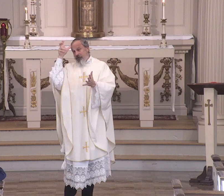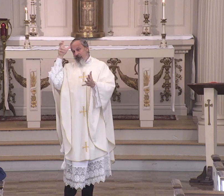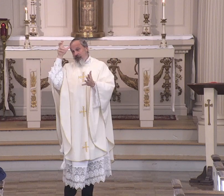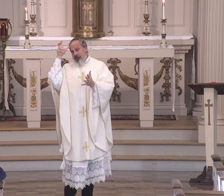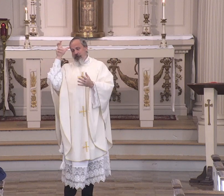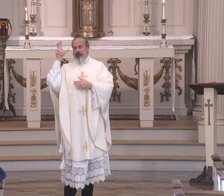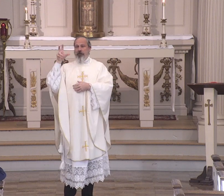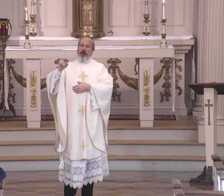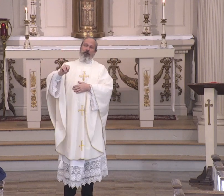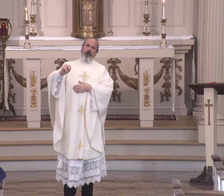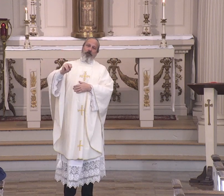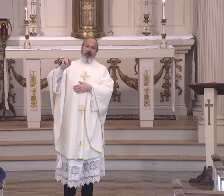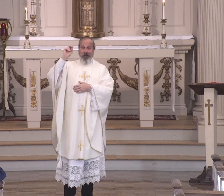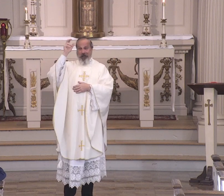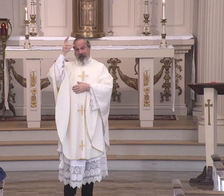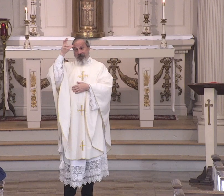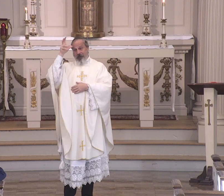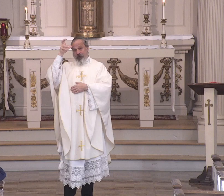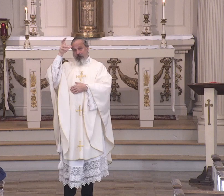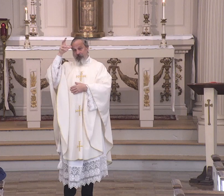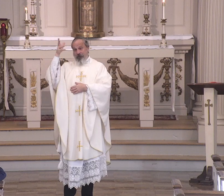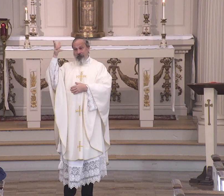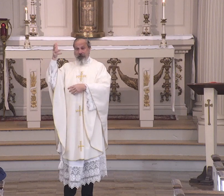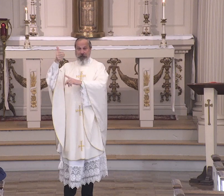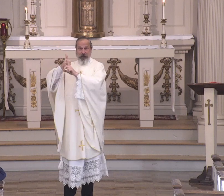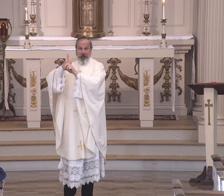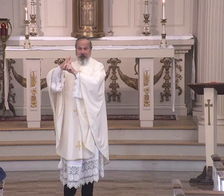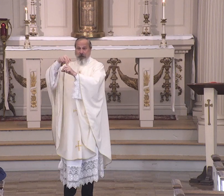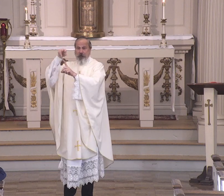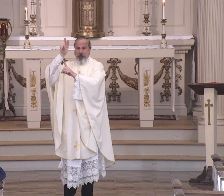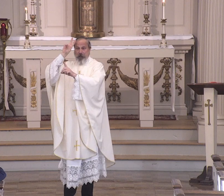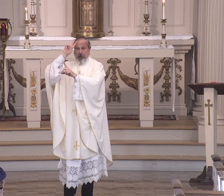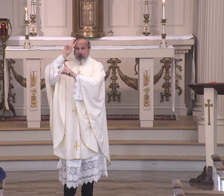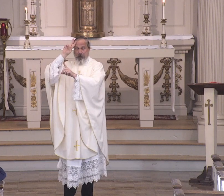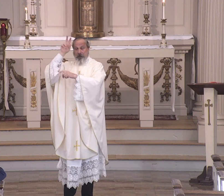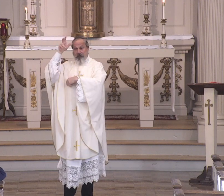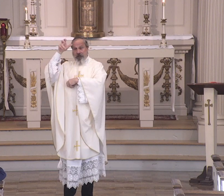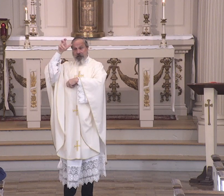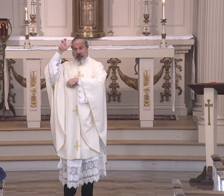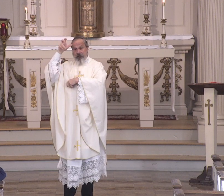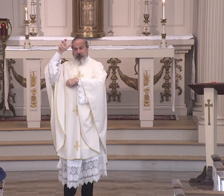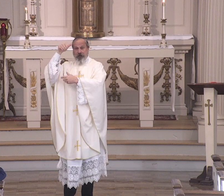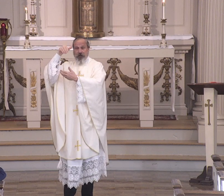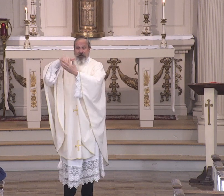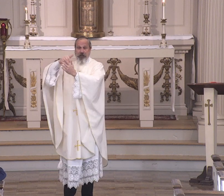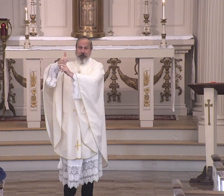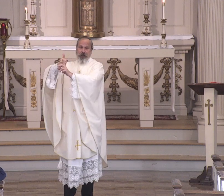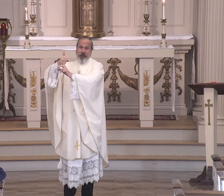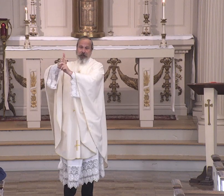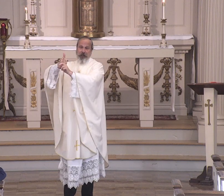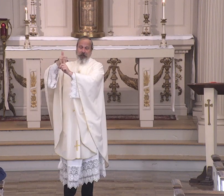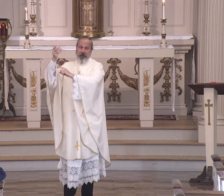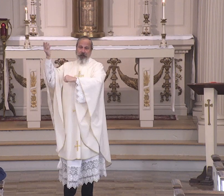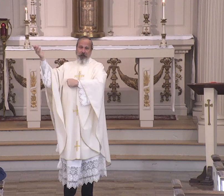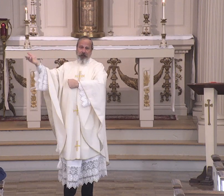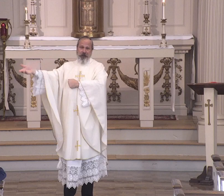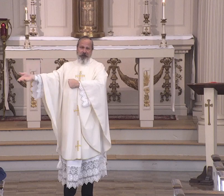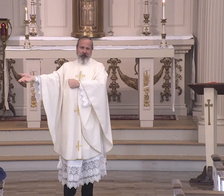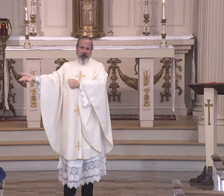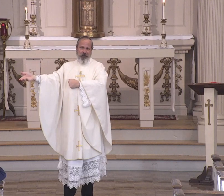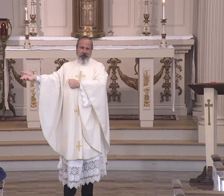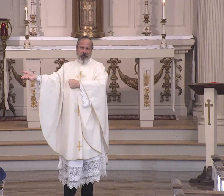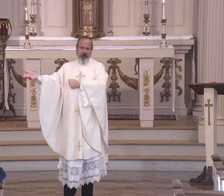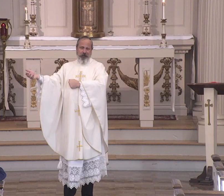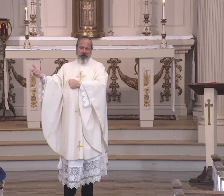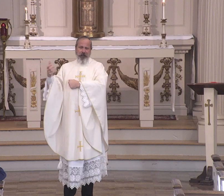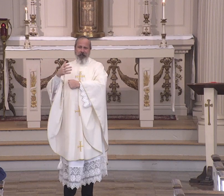that really we don't need to be afraid of Satan, because Satan is an idiot. He's